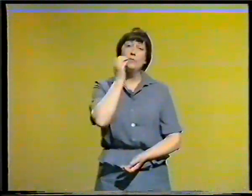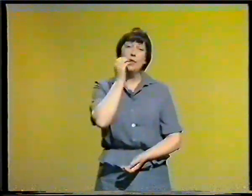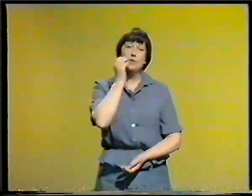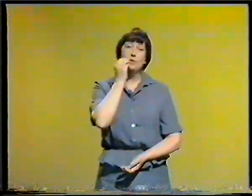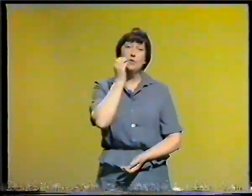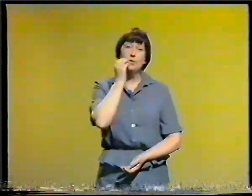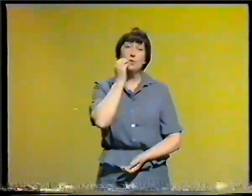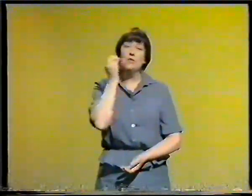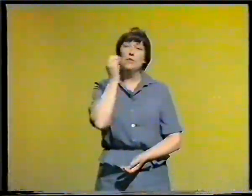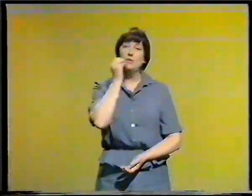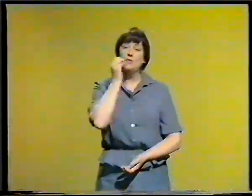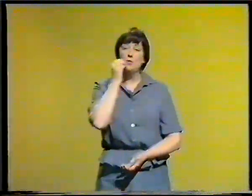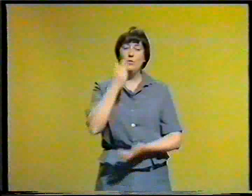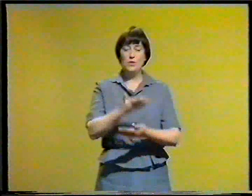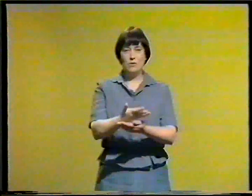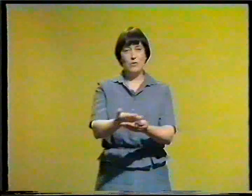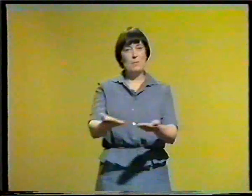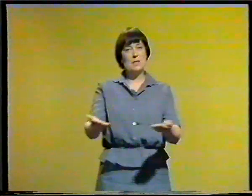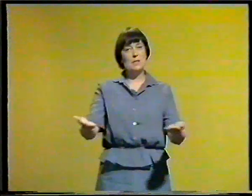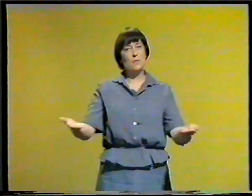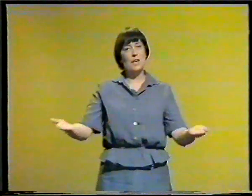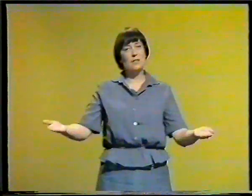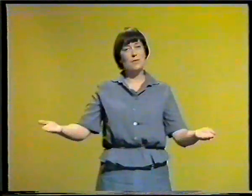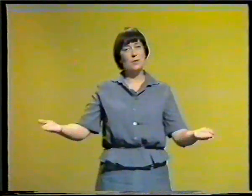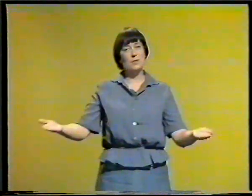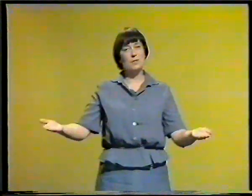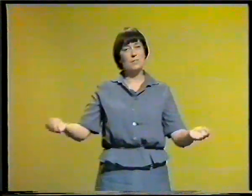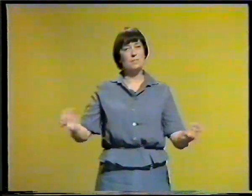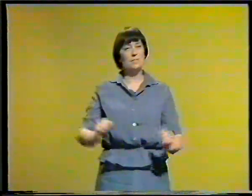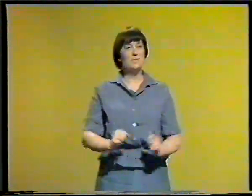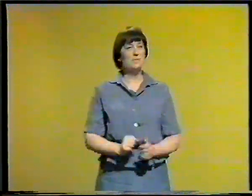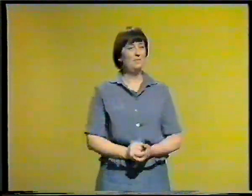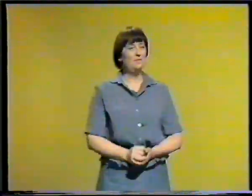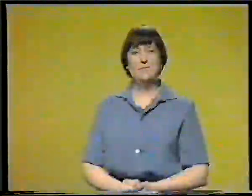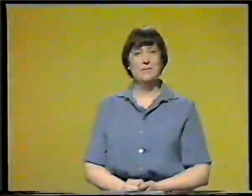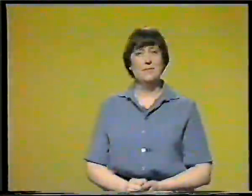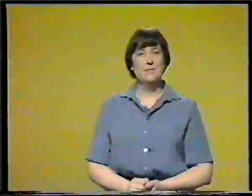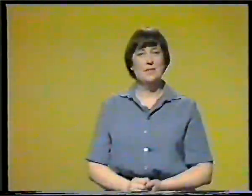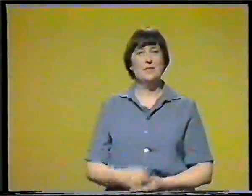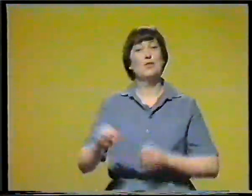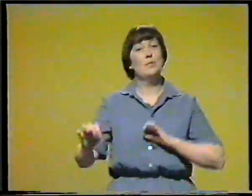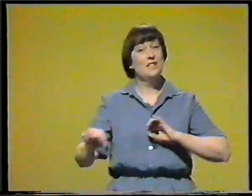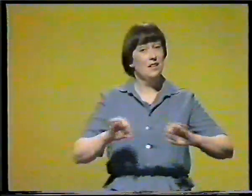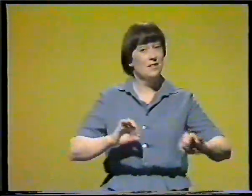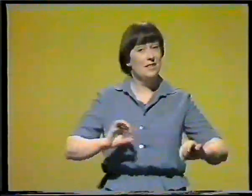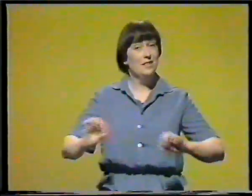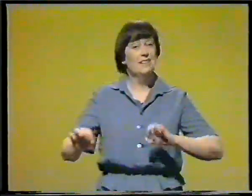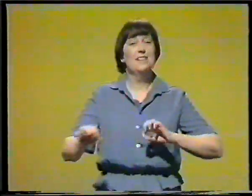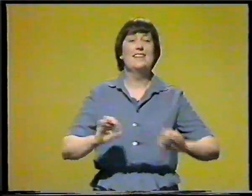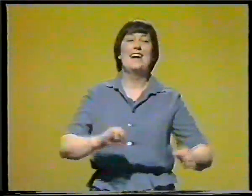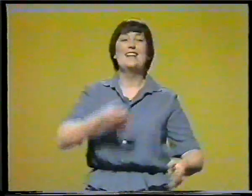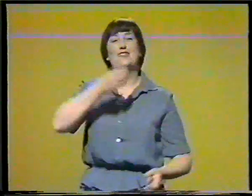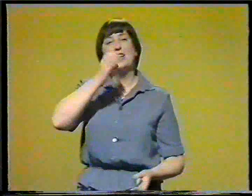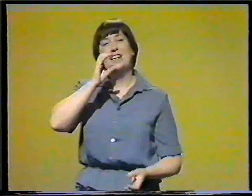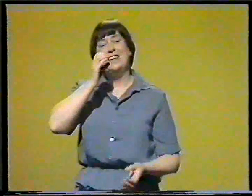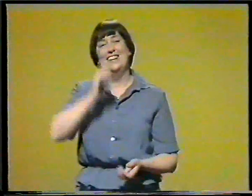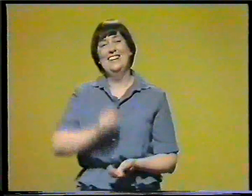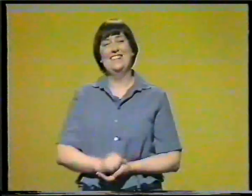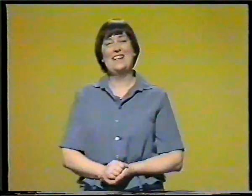lots of food, the food and a great big spread of food. So it could be dancing and drinking, that kind